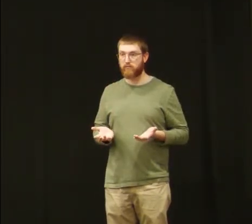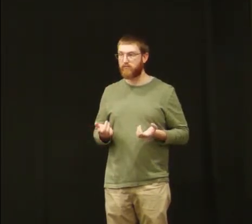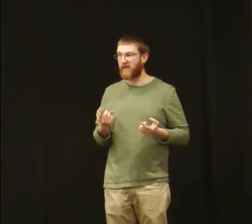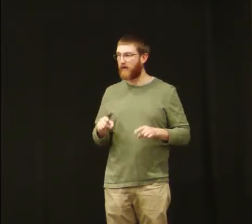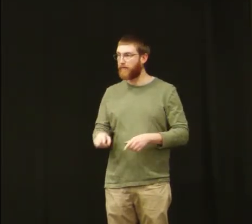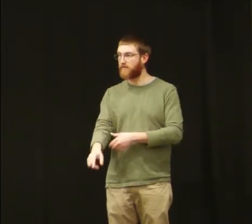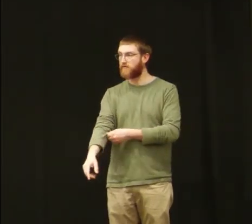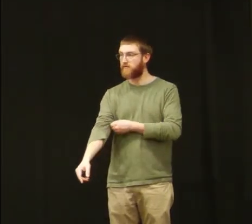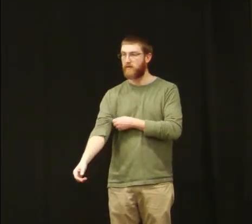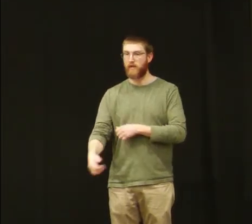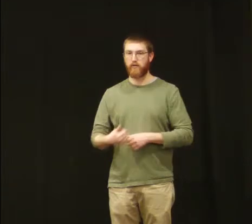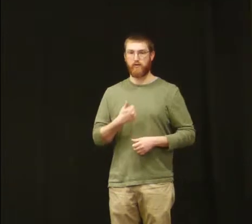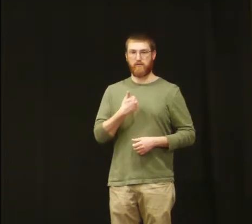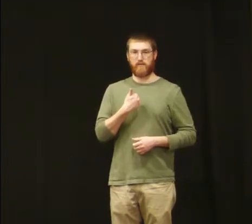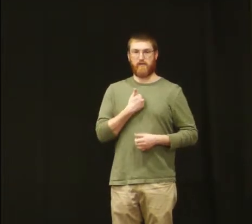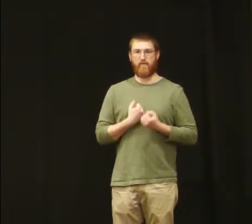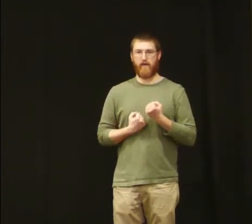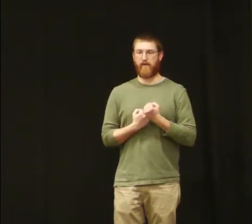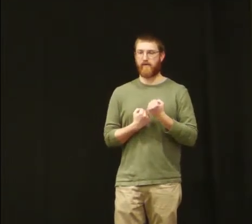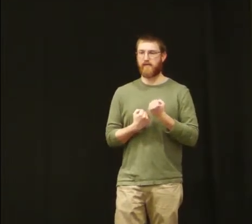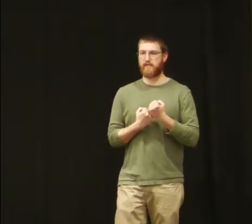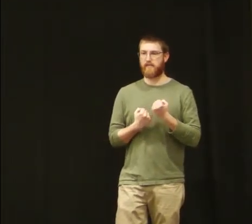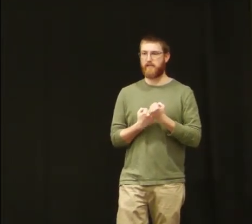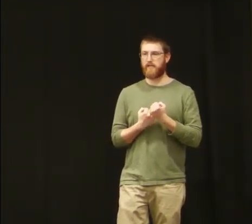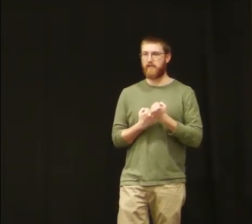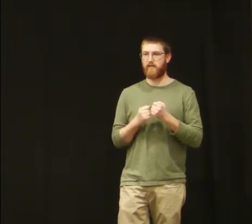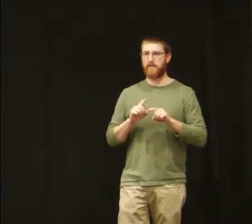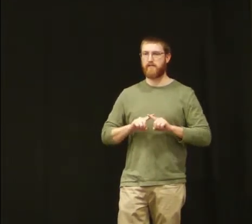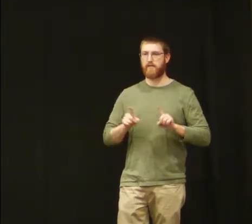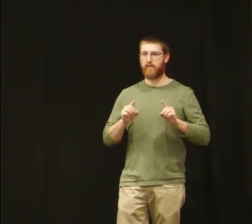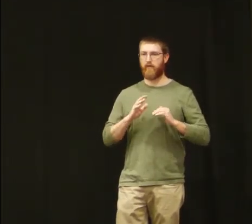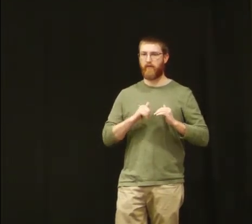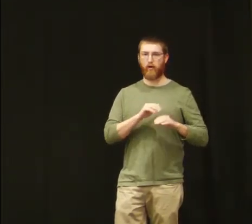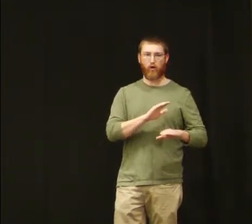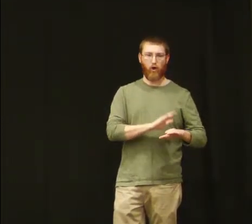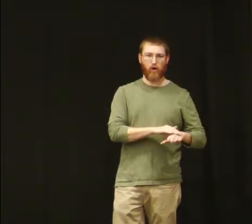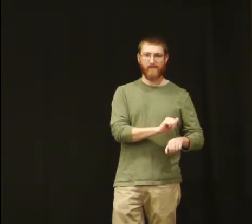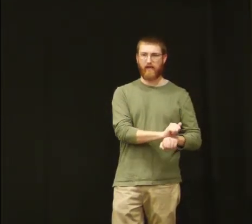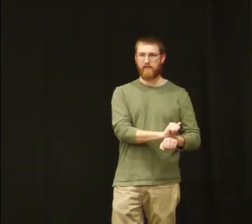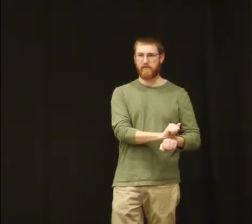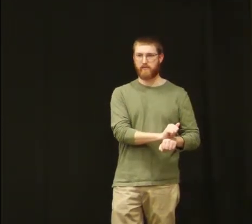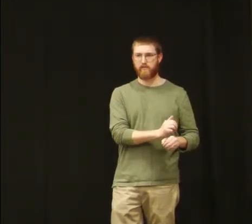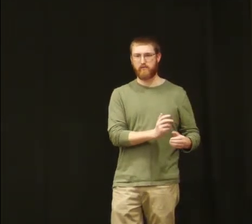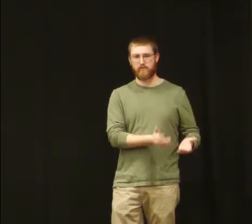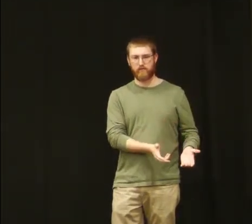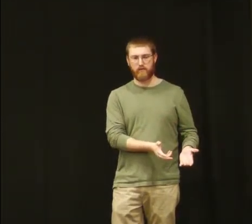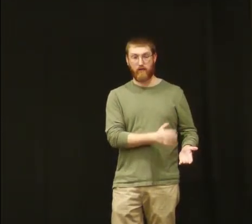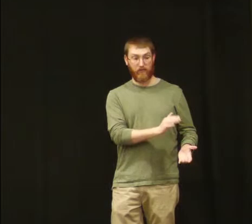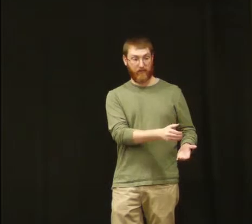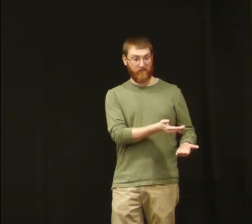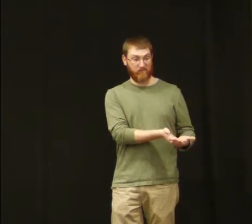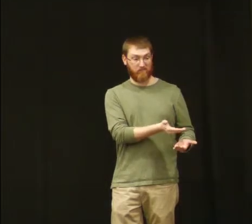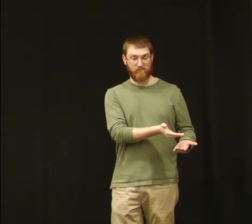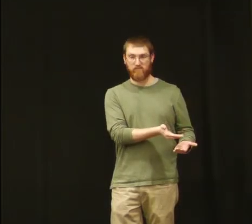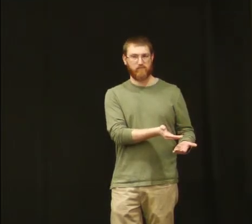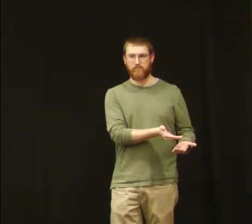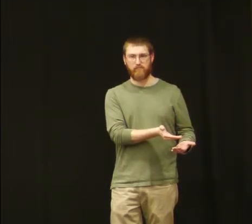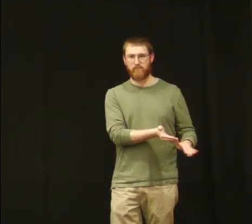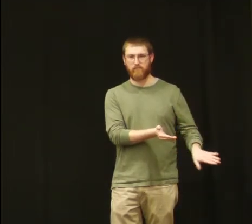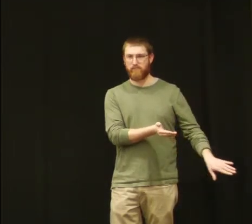So self-advocacy is totally different than on task, so you can't use that progress